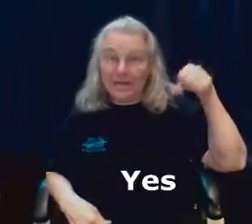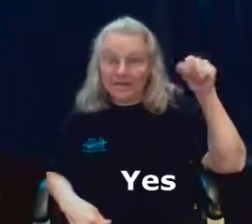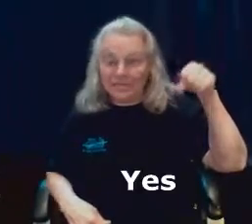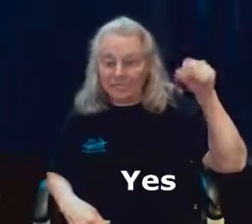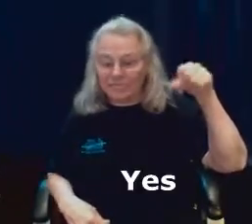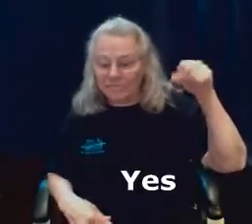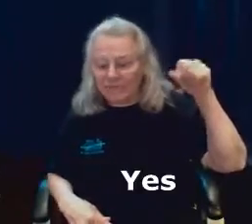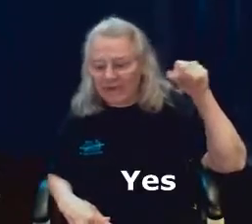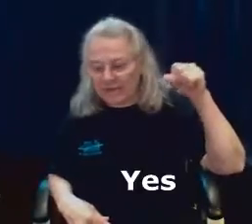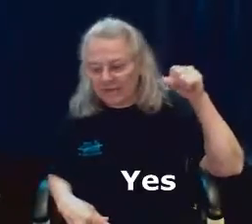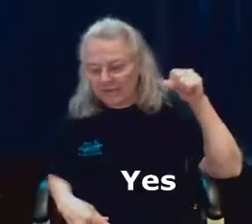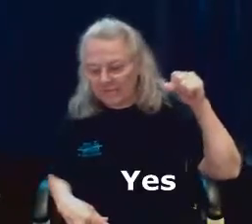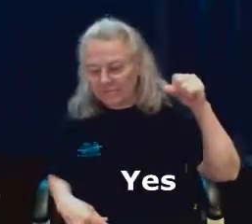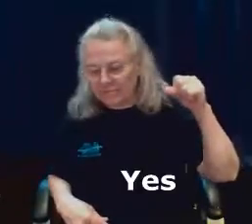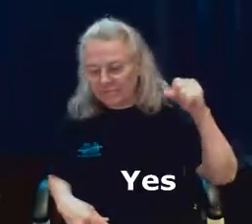yes, yes.